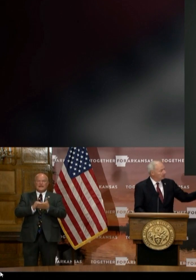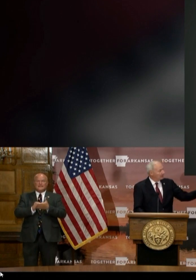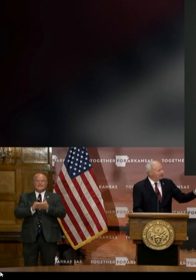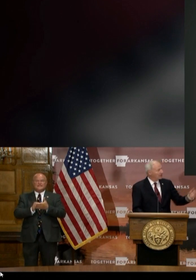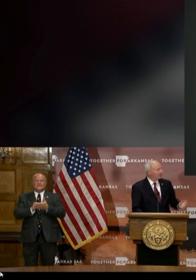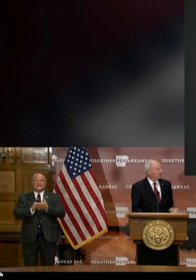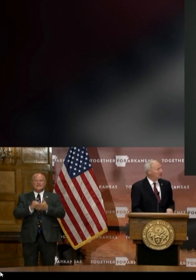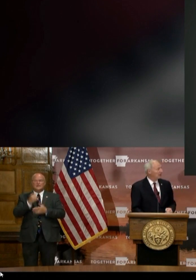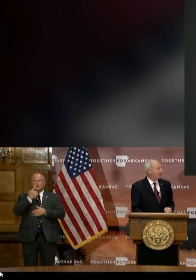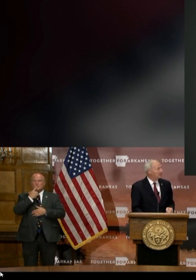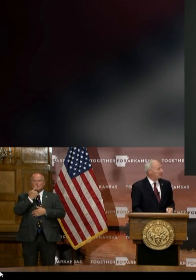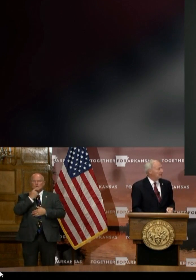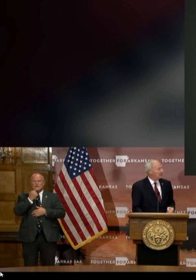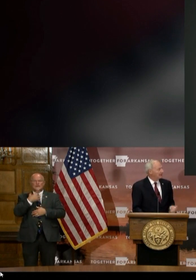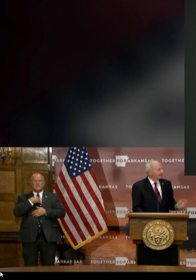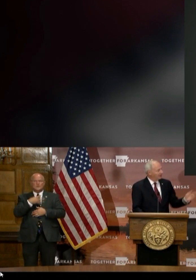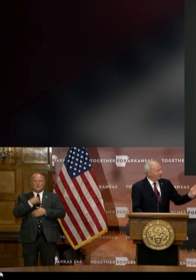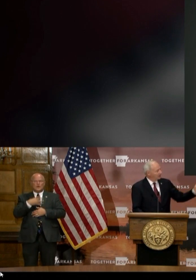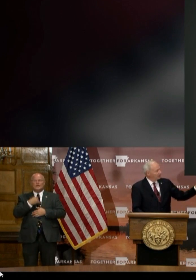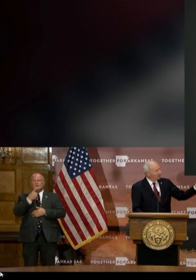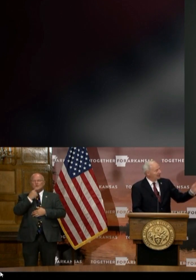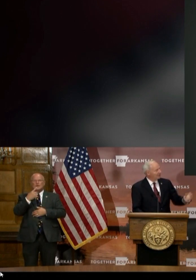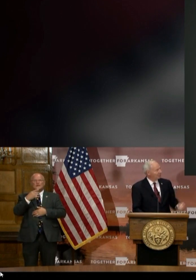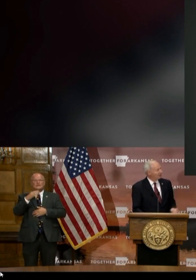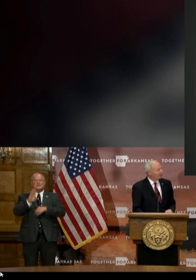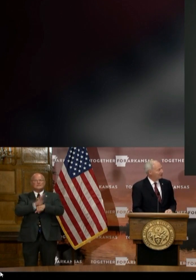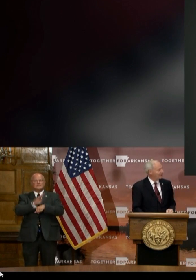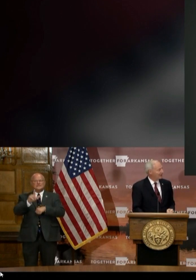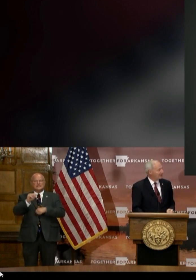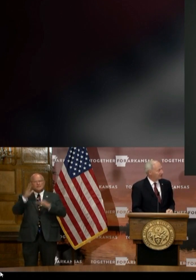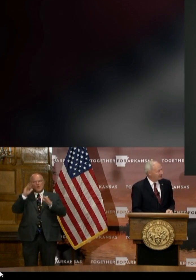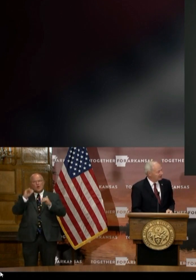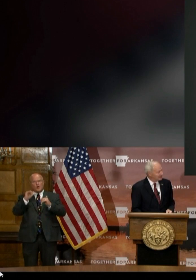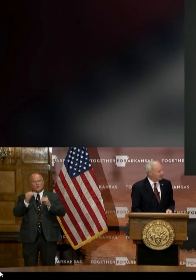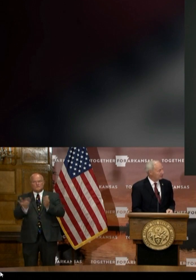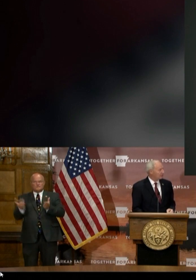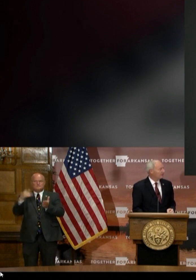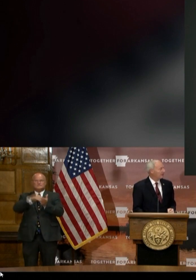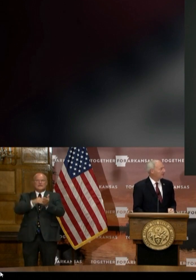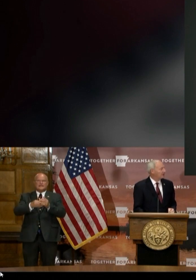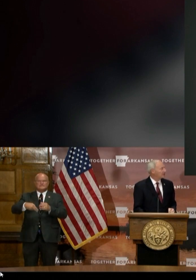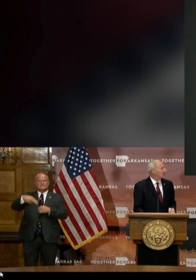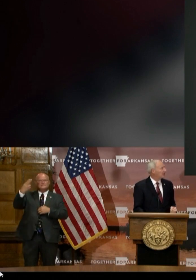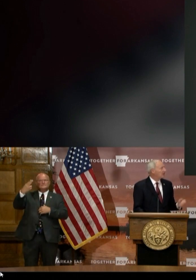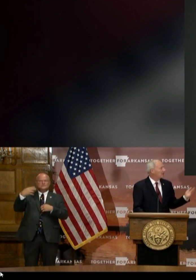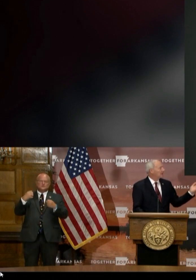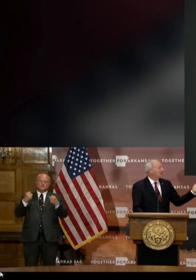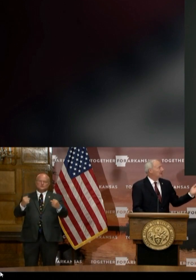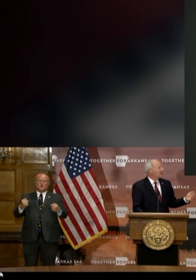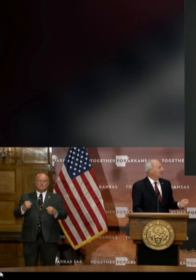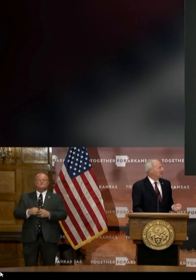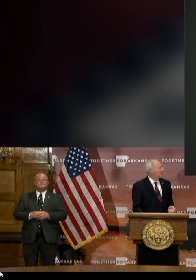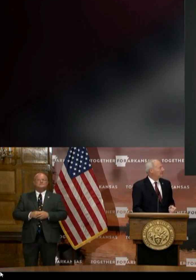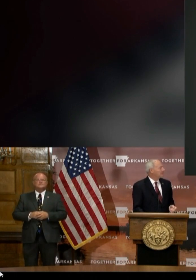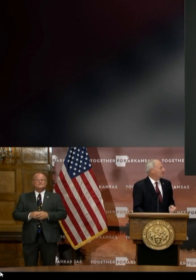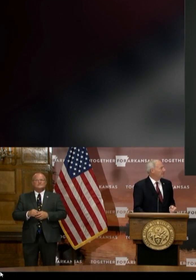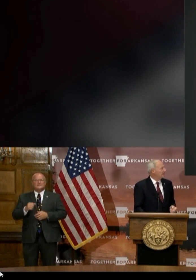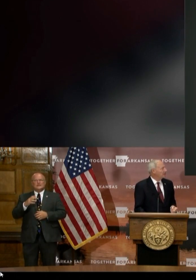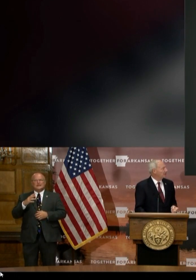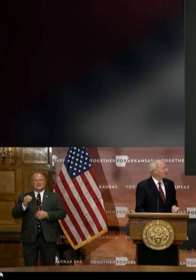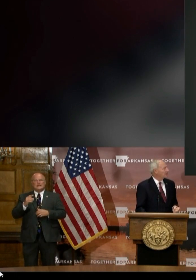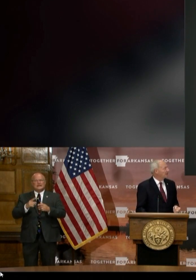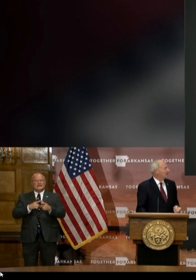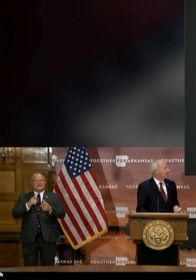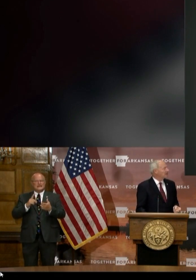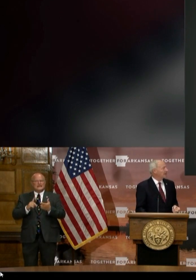white. The red's the commercial labs. Hope it'll go back to what it was in the last 3 days, which was very, very strong. And